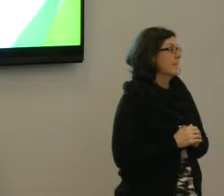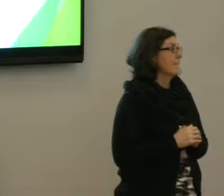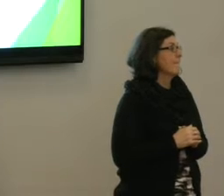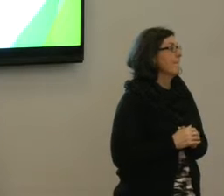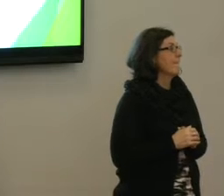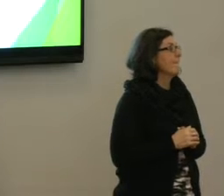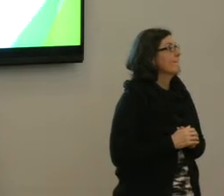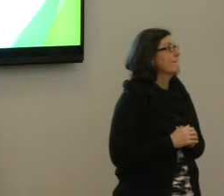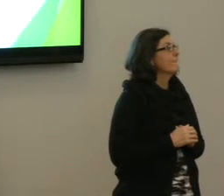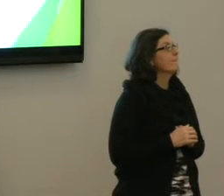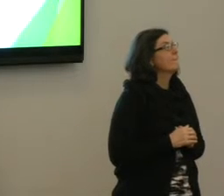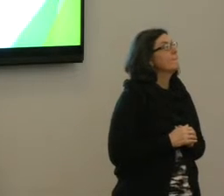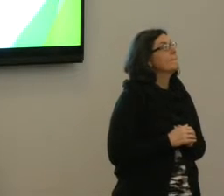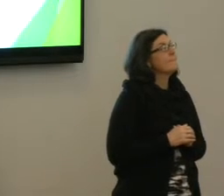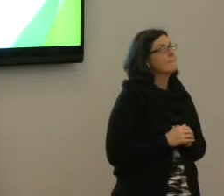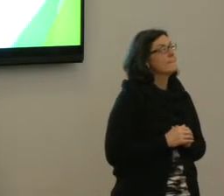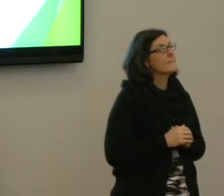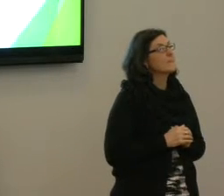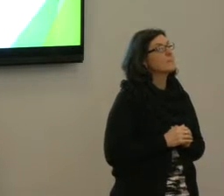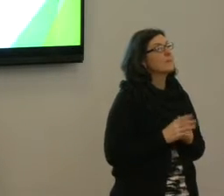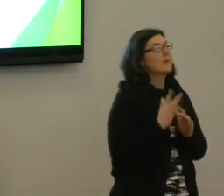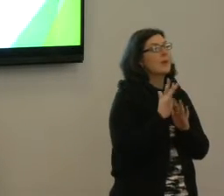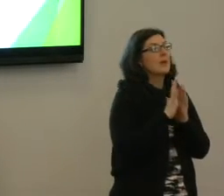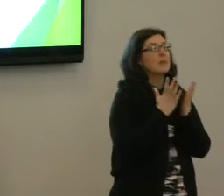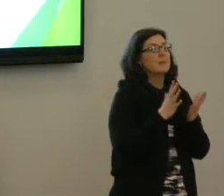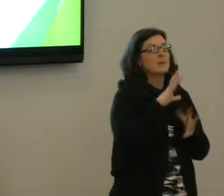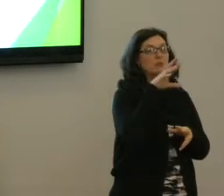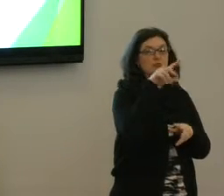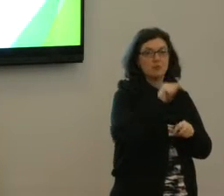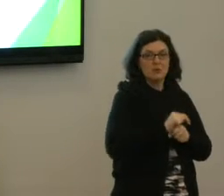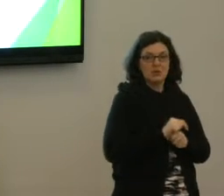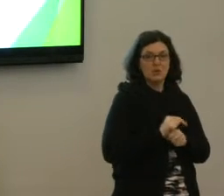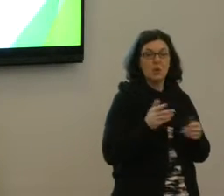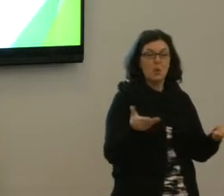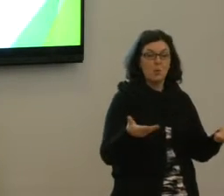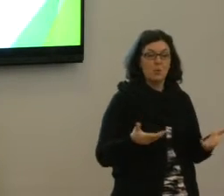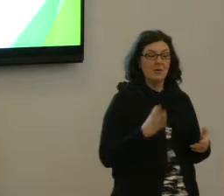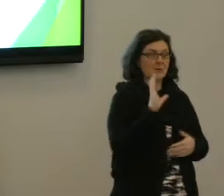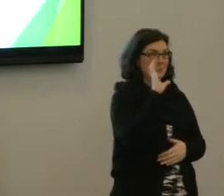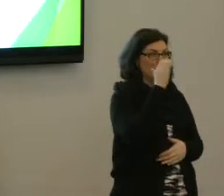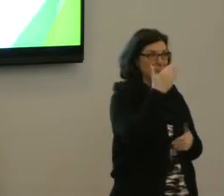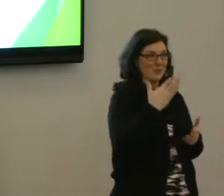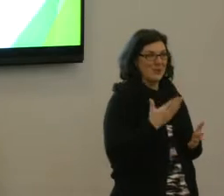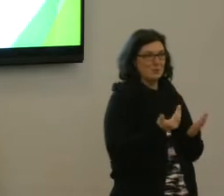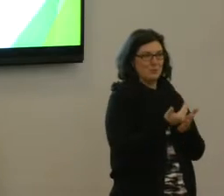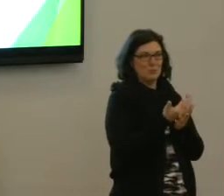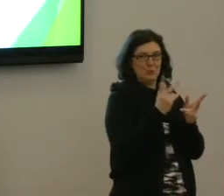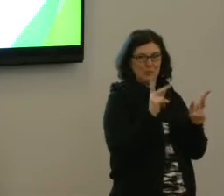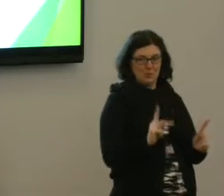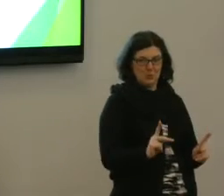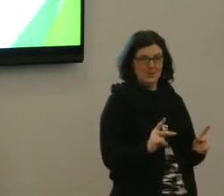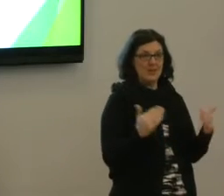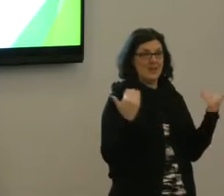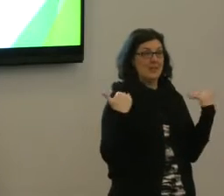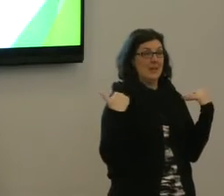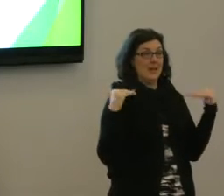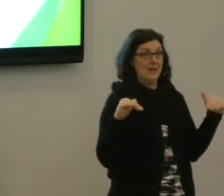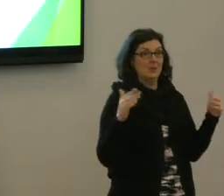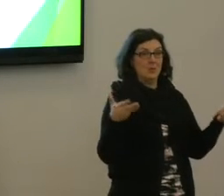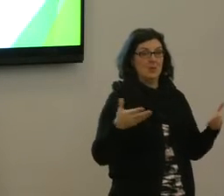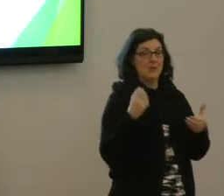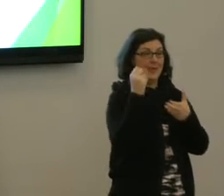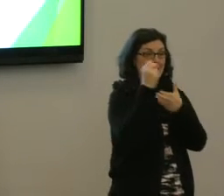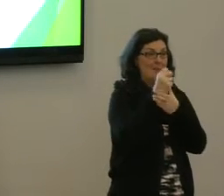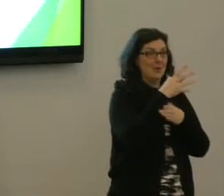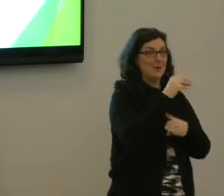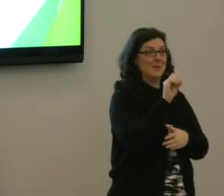And in the biblical tradition of hospitality, of welcoming the stranger, as the angels who were welcomed by Abraham